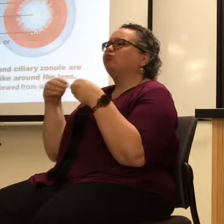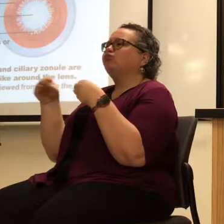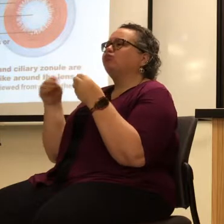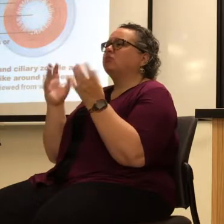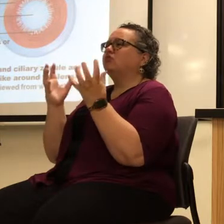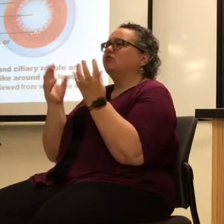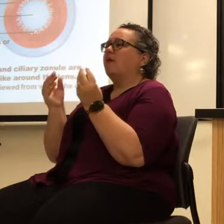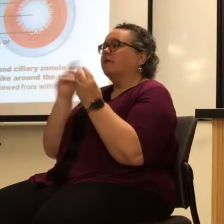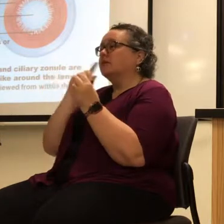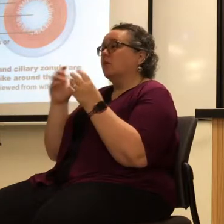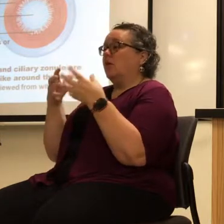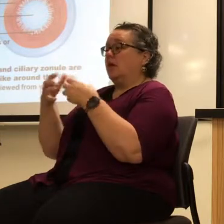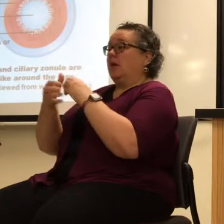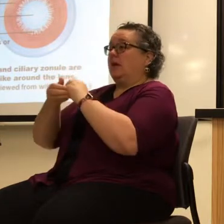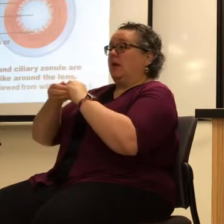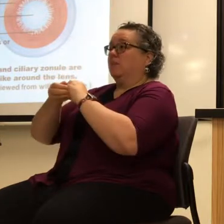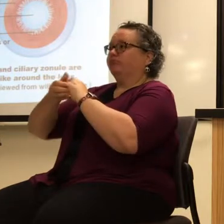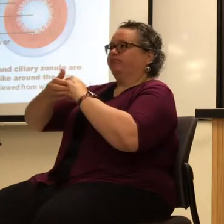accommodation.